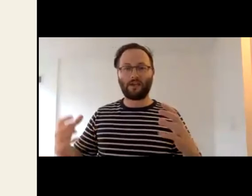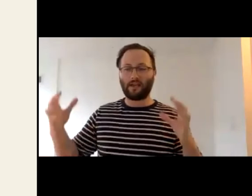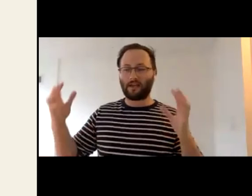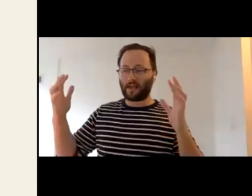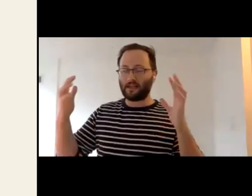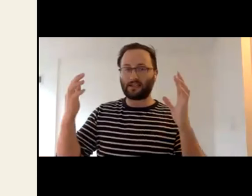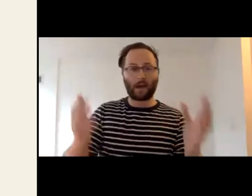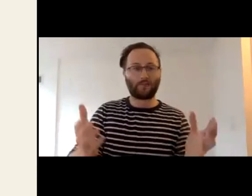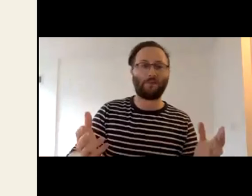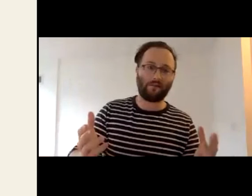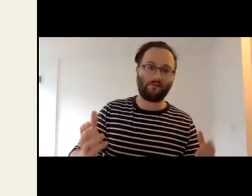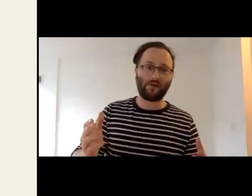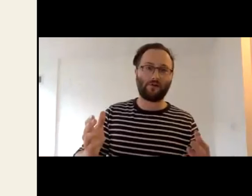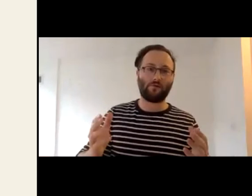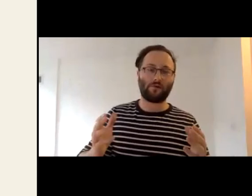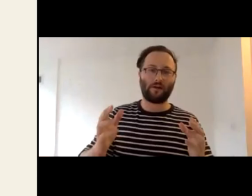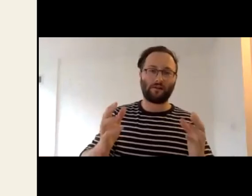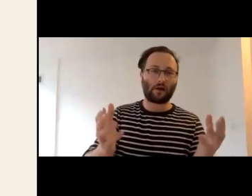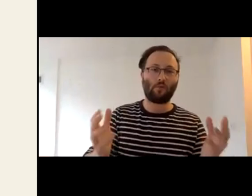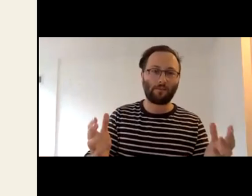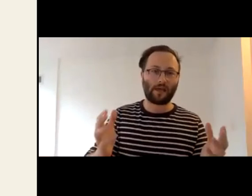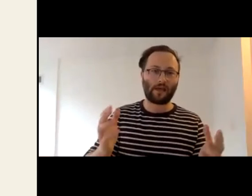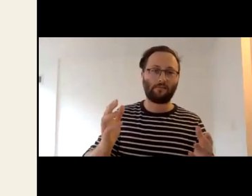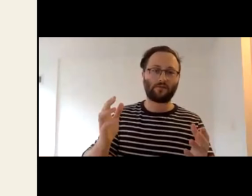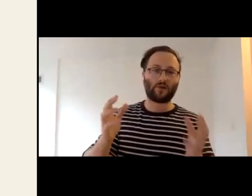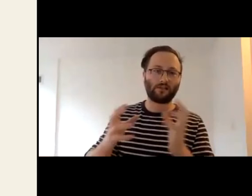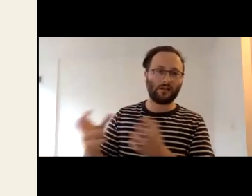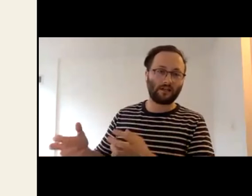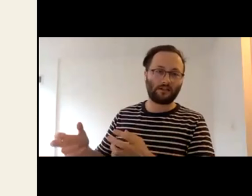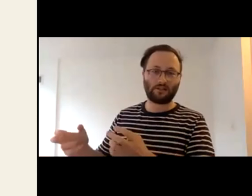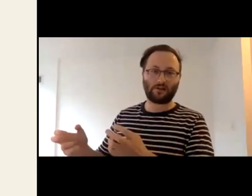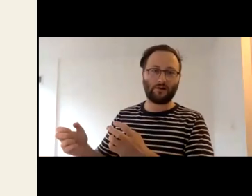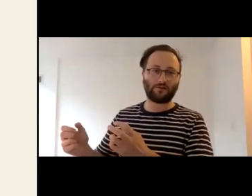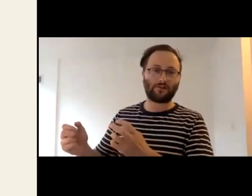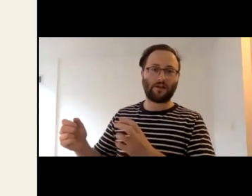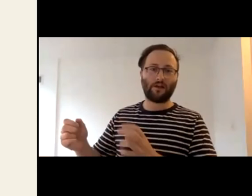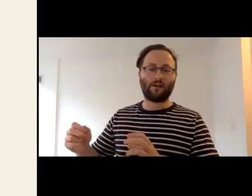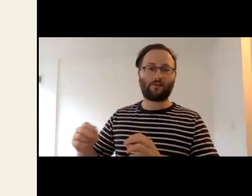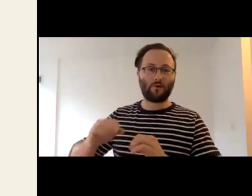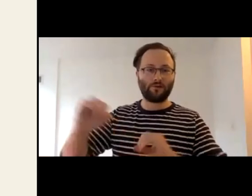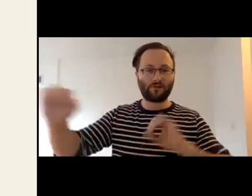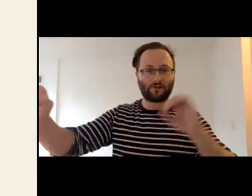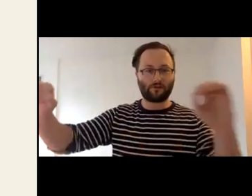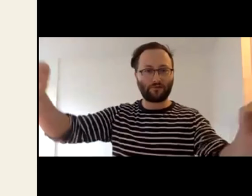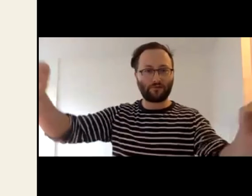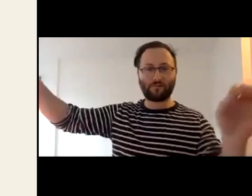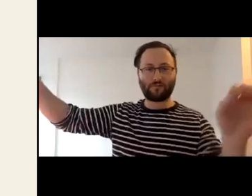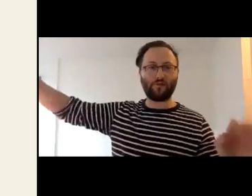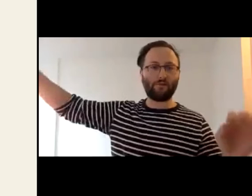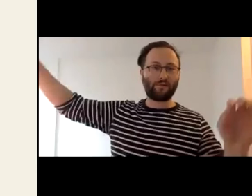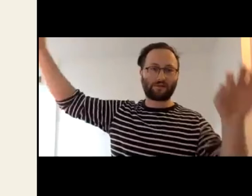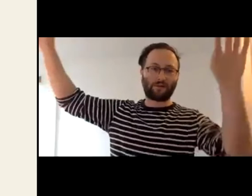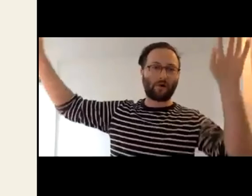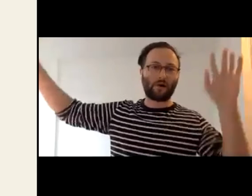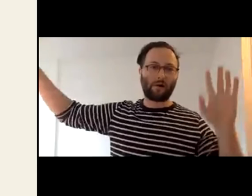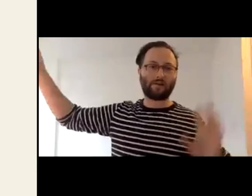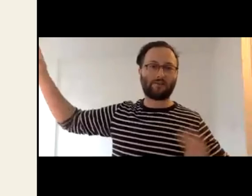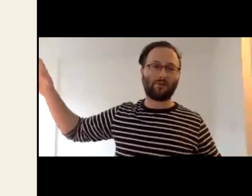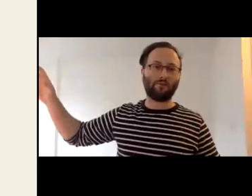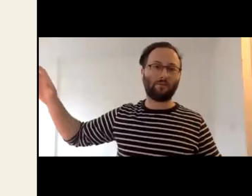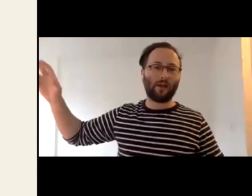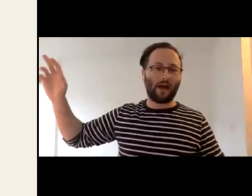voice is captured by a video, like a webcam, translated into zeros, thrown through some tubes somewhere,